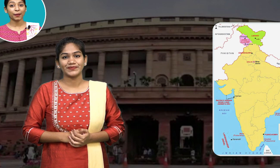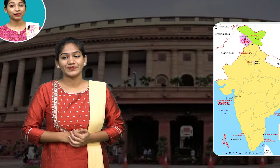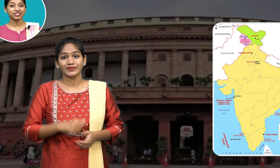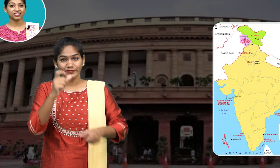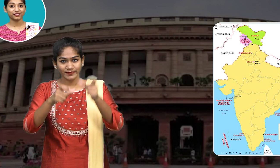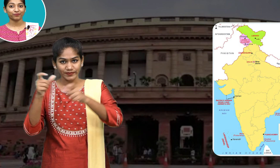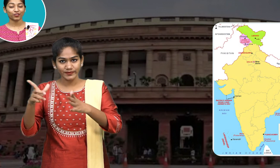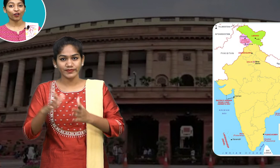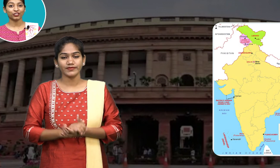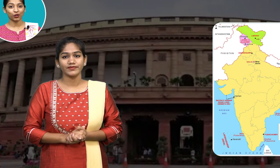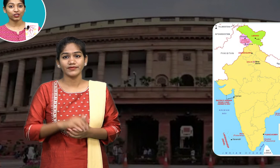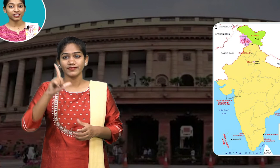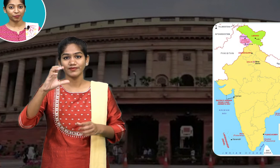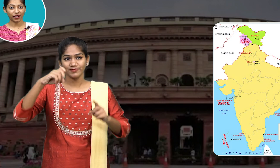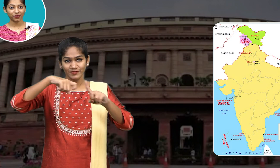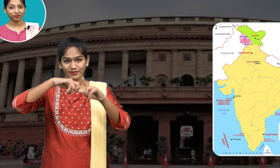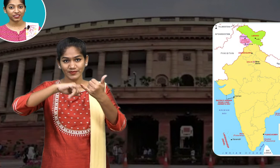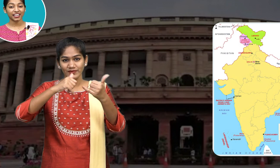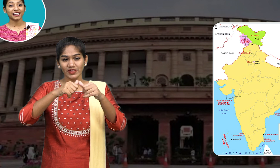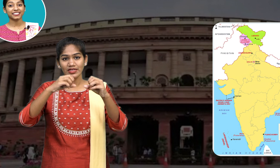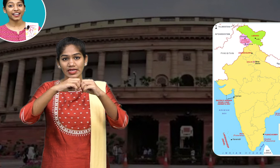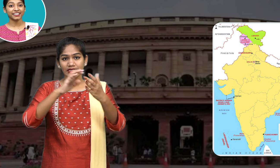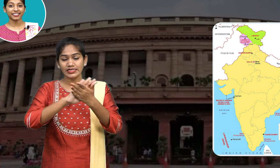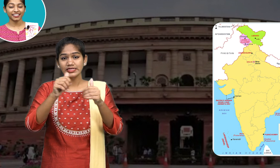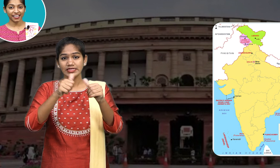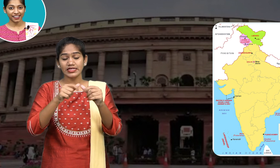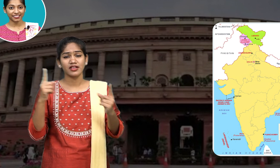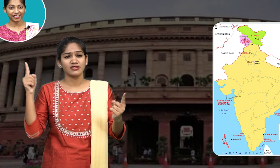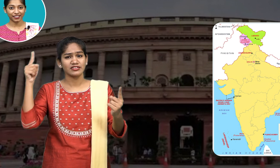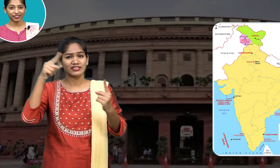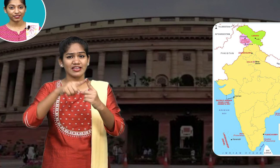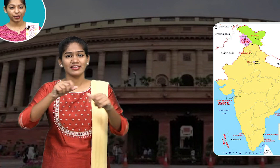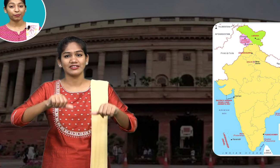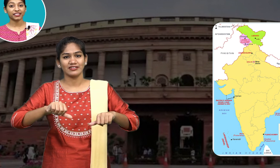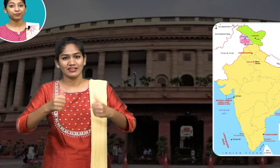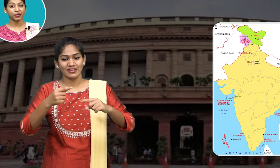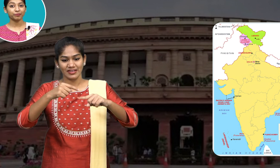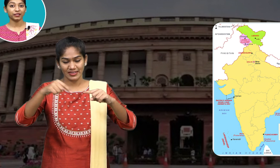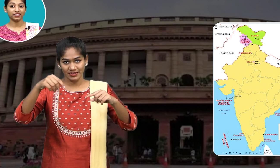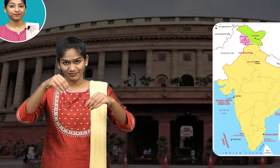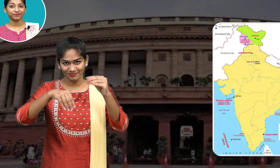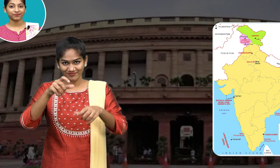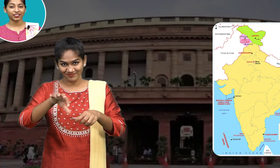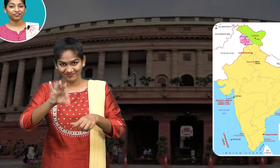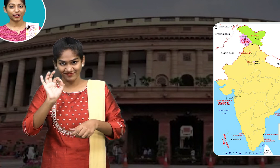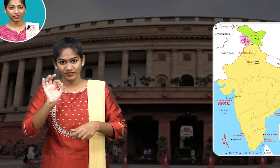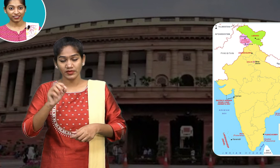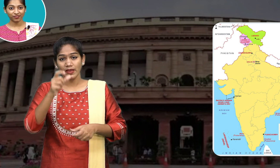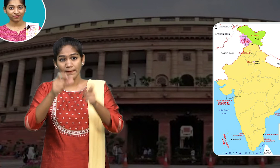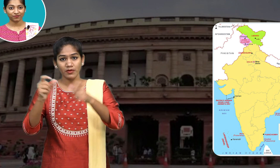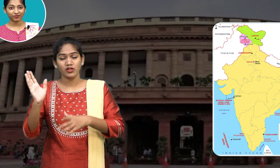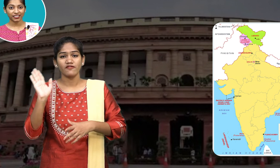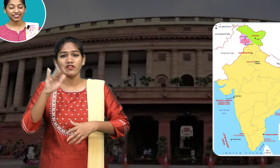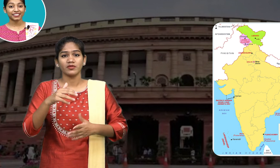The members of the Lok Sabha are directly elected by the people from